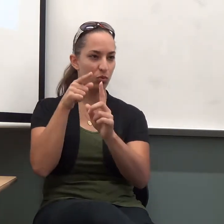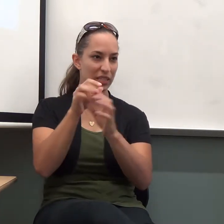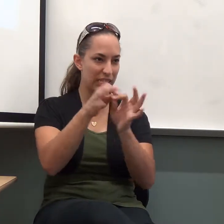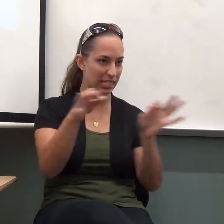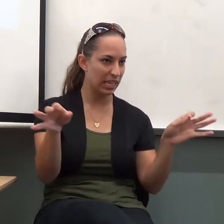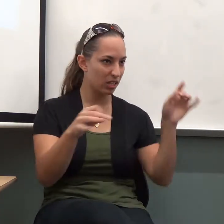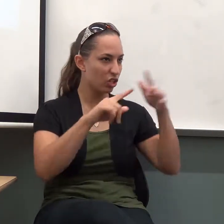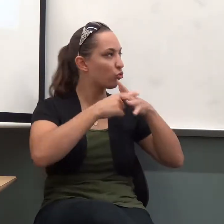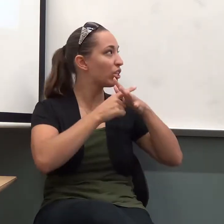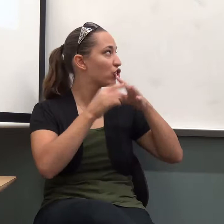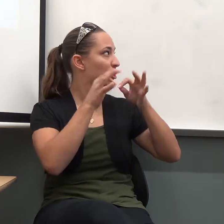poison,